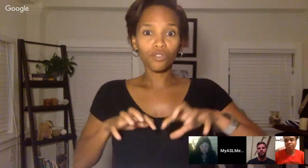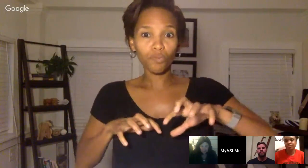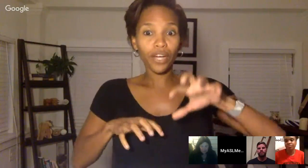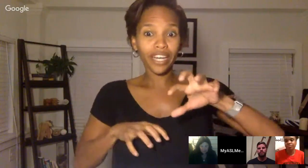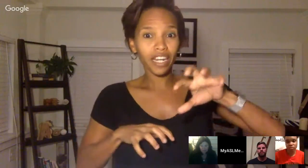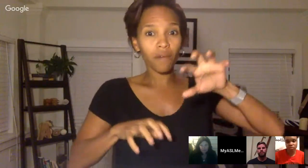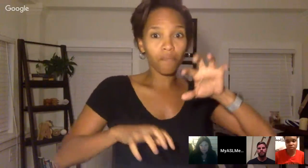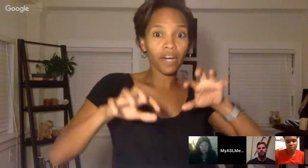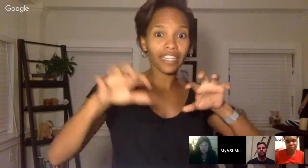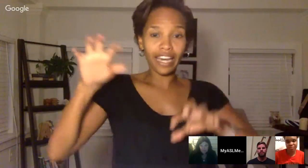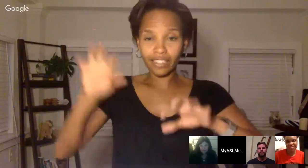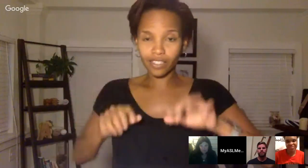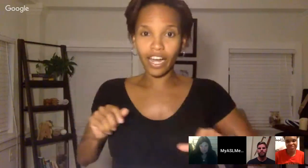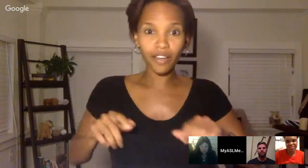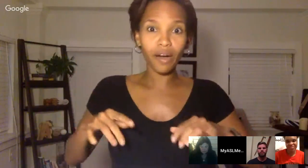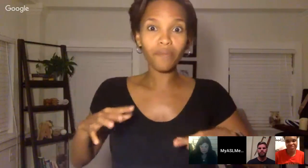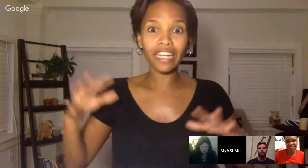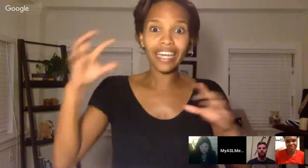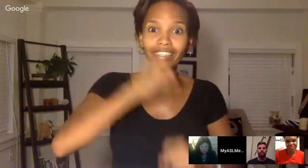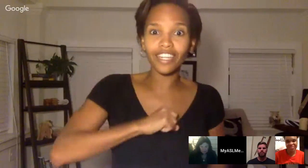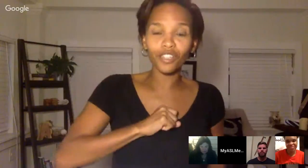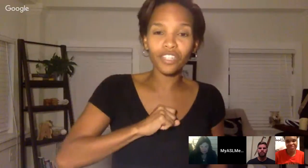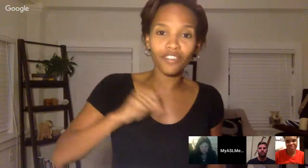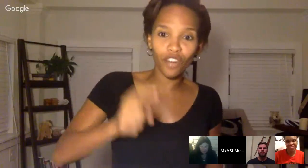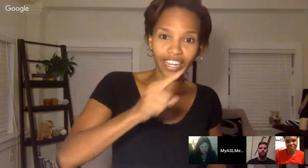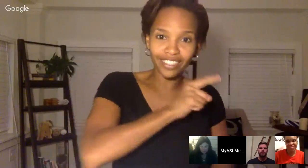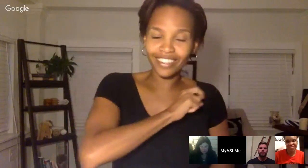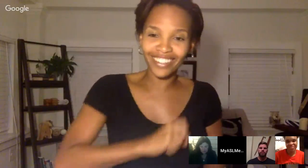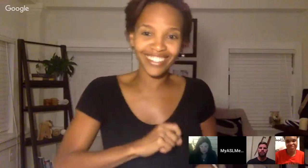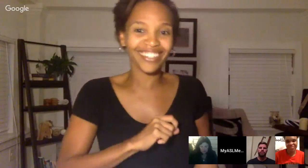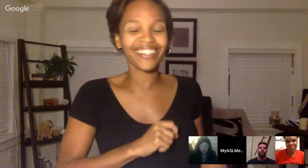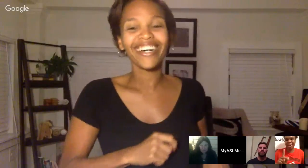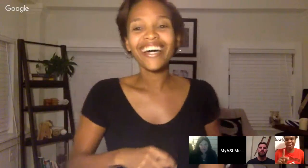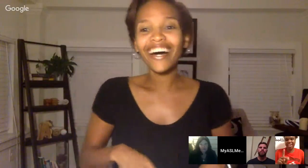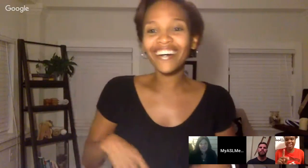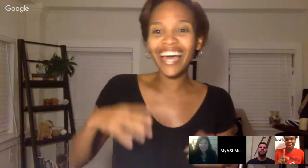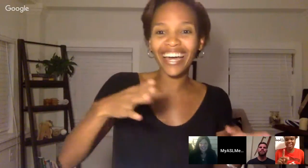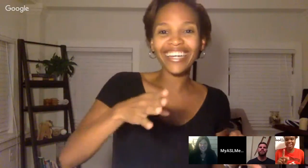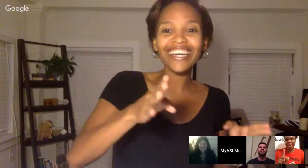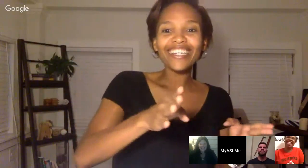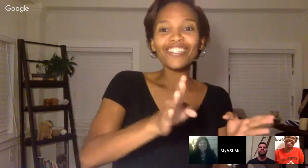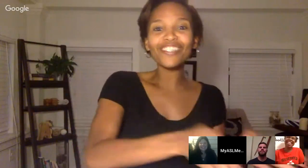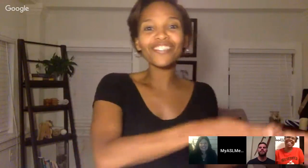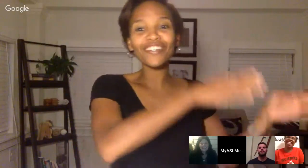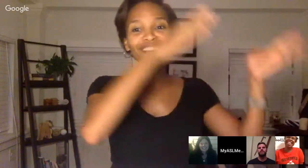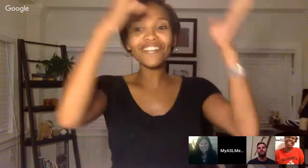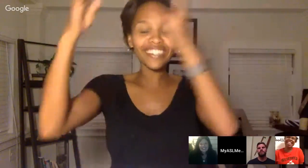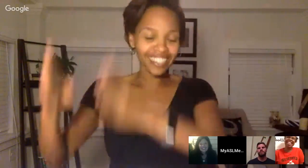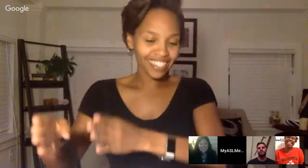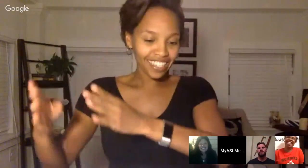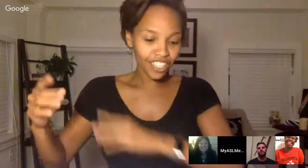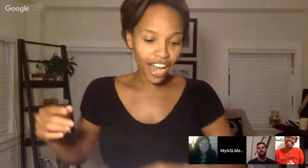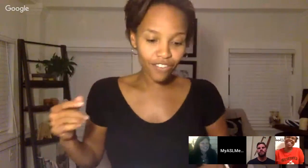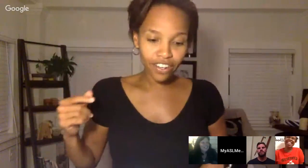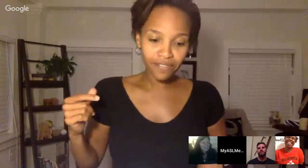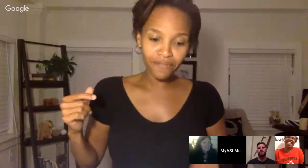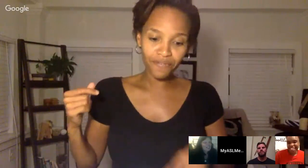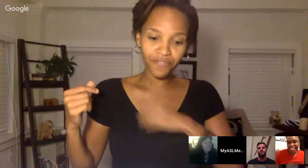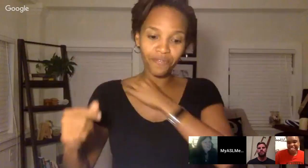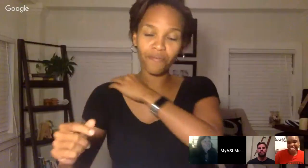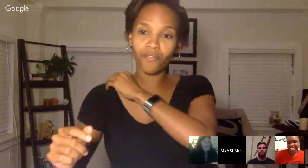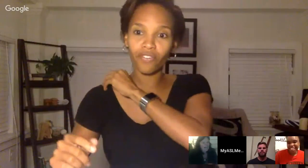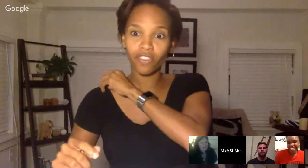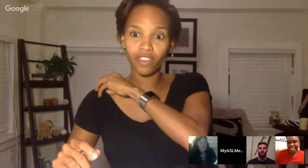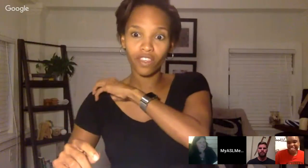And you're breaking up, but yes, I'm gonna guess that you did it right. Okay, Sue, you have one?